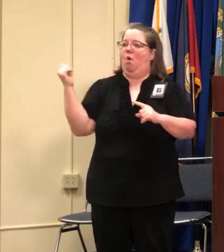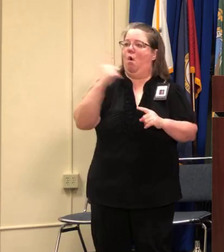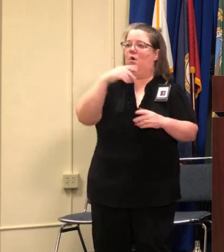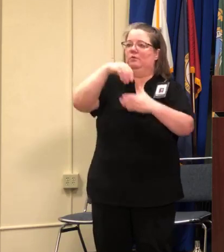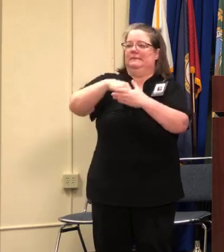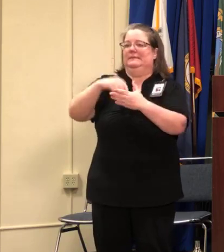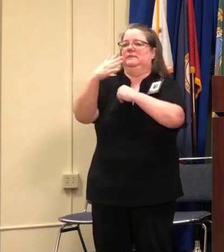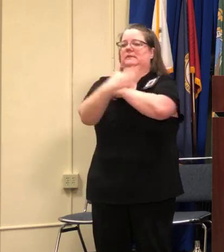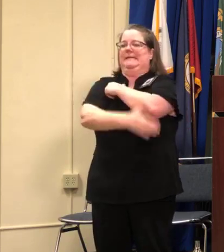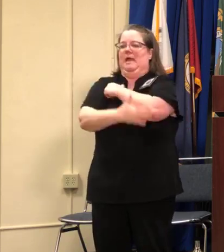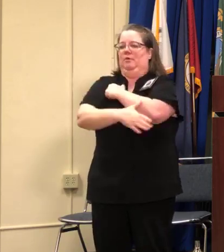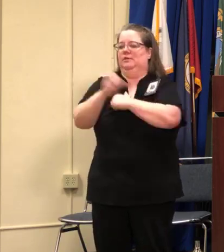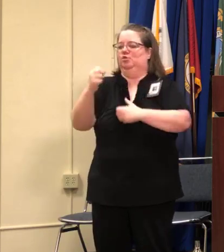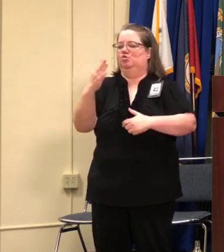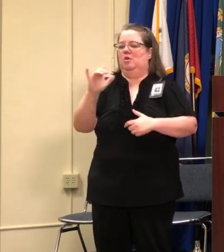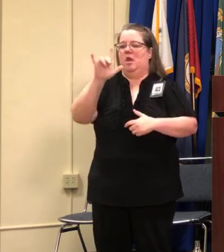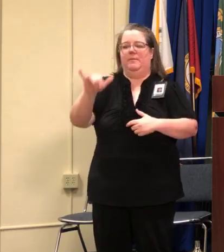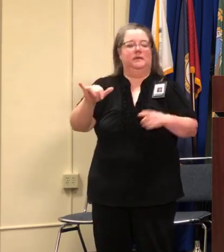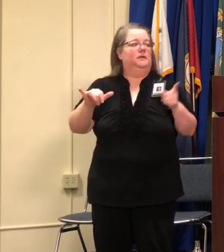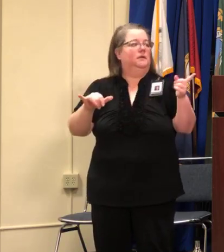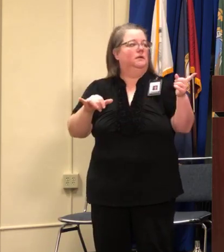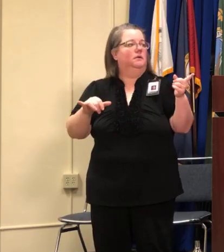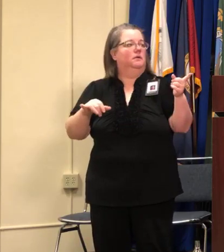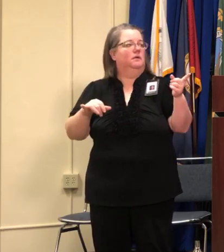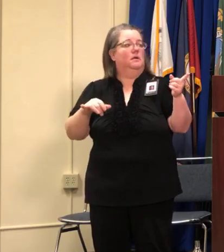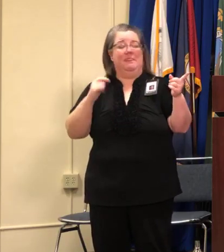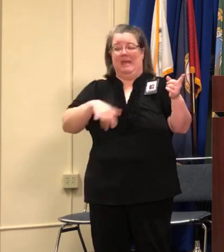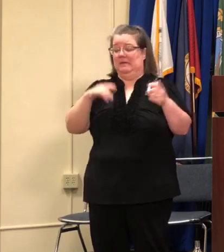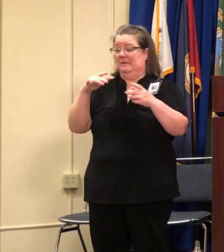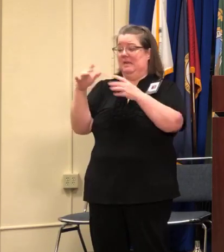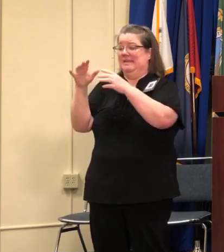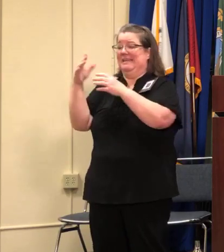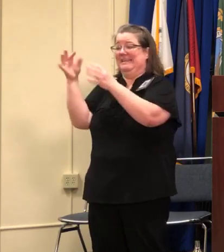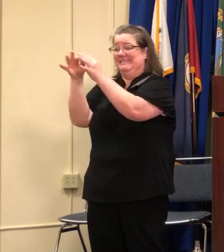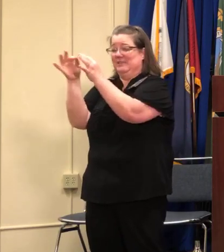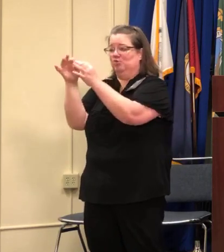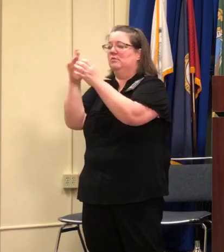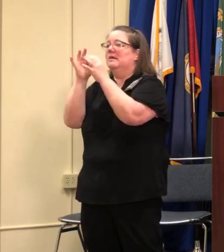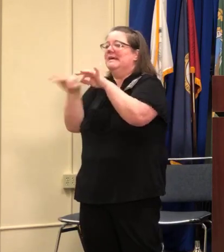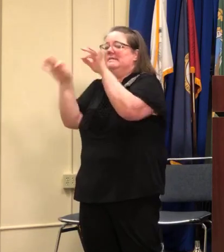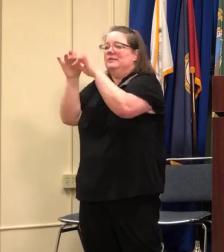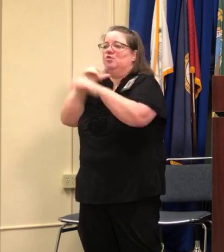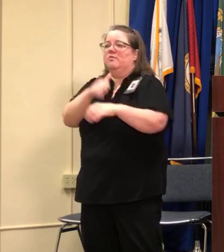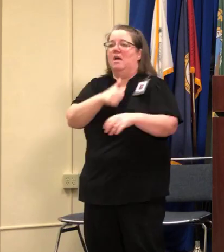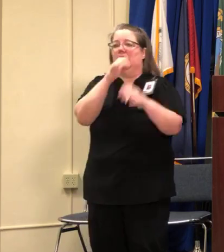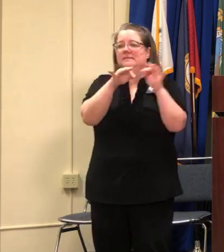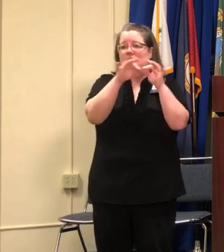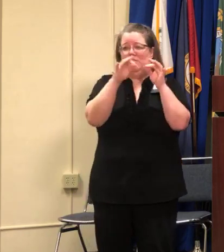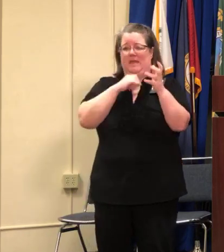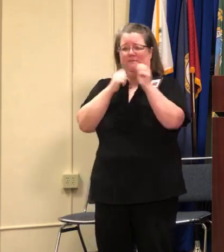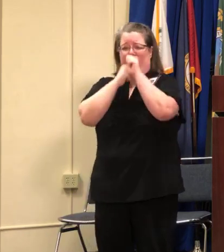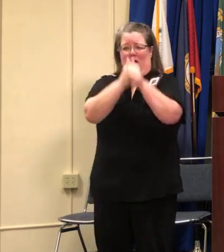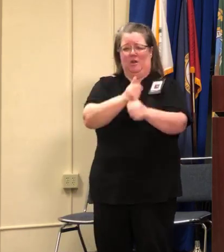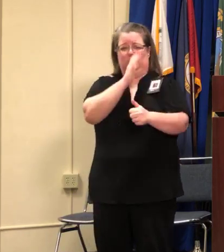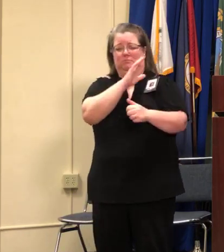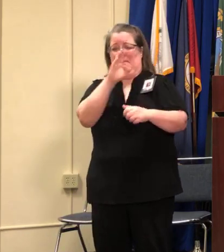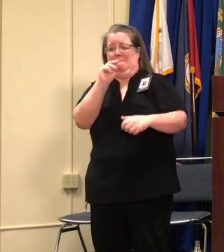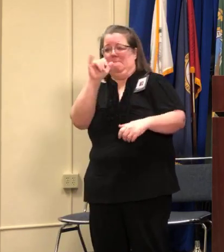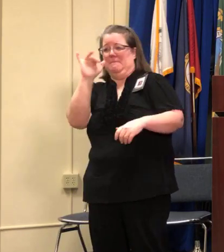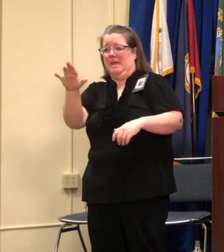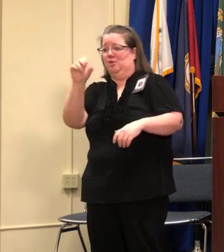Shelby County. Is the list of essential and non-essential businesses, is that consistent with Mayor Strickland's? Yes, it is.